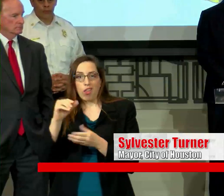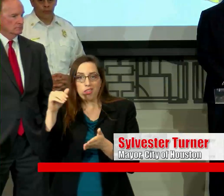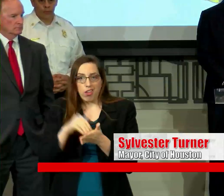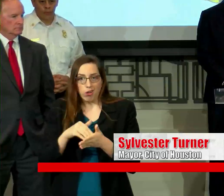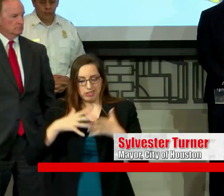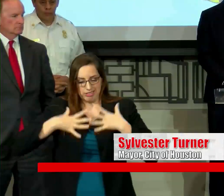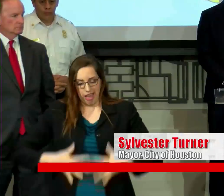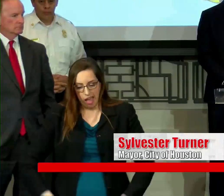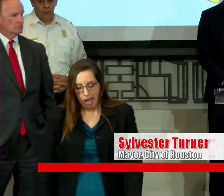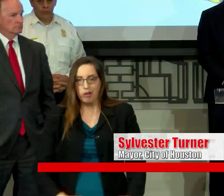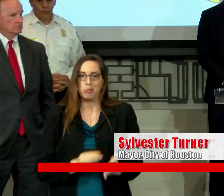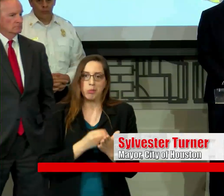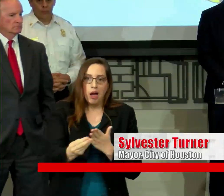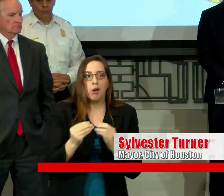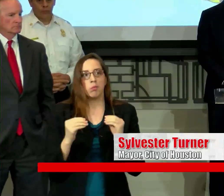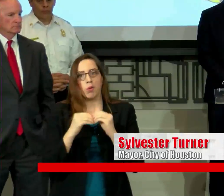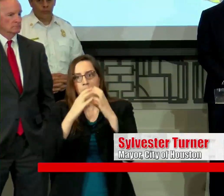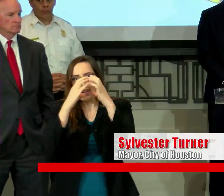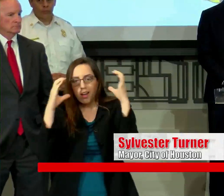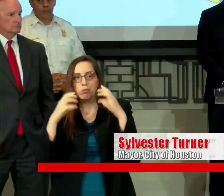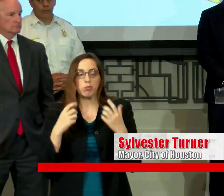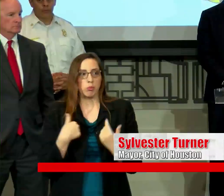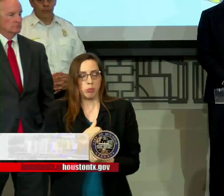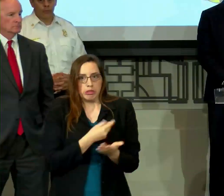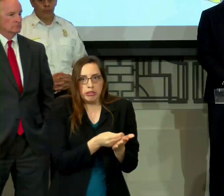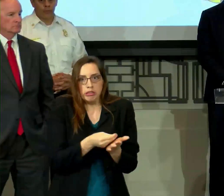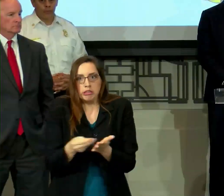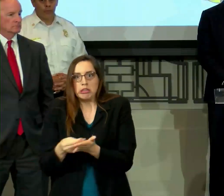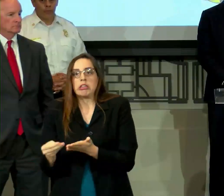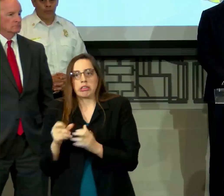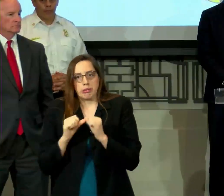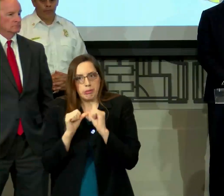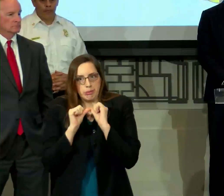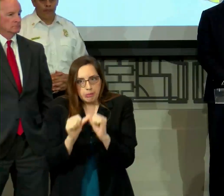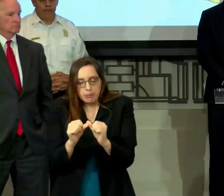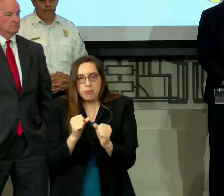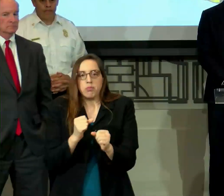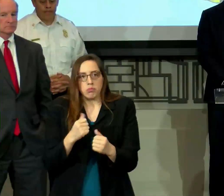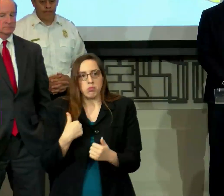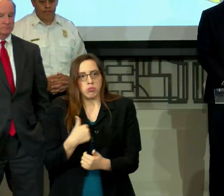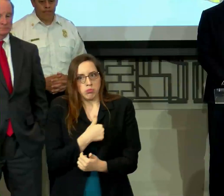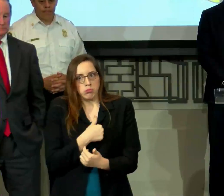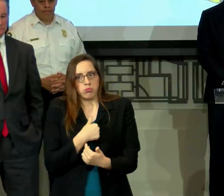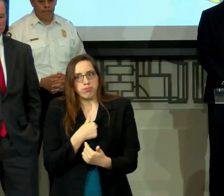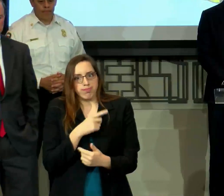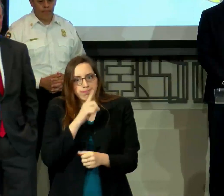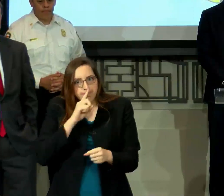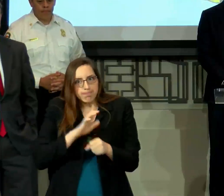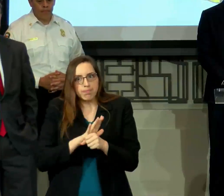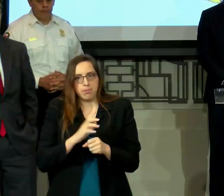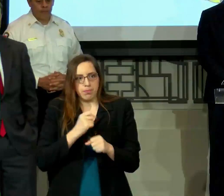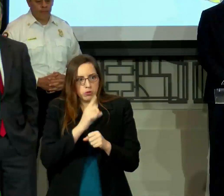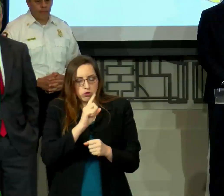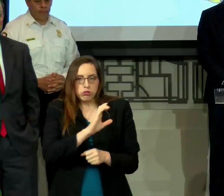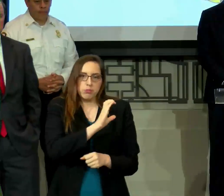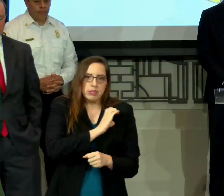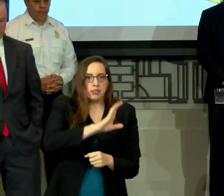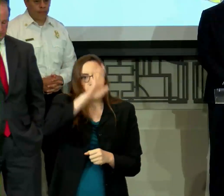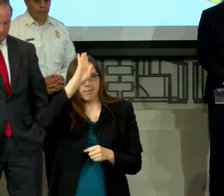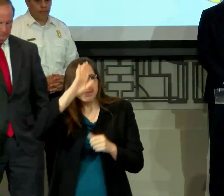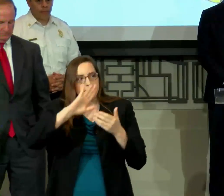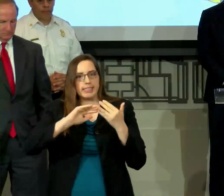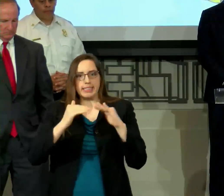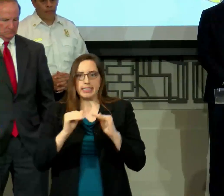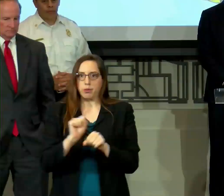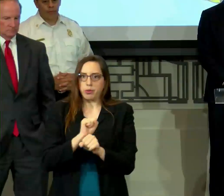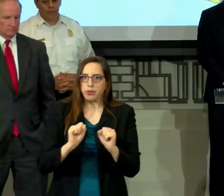additional goggles. So we are continuing to purchase and to make sure that our first responders and city employees have